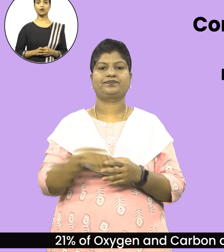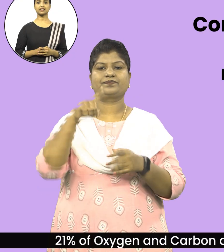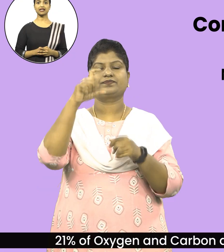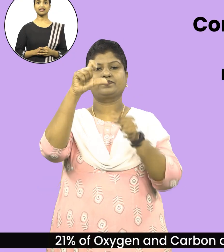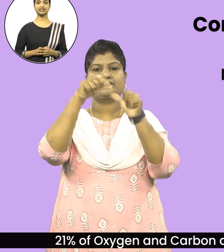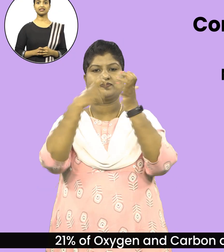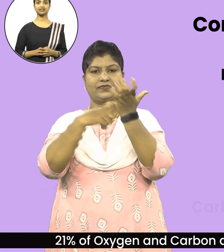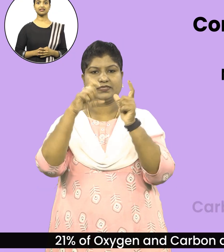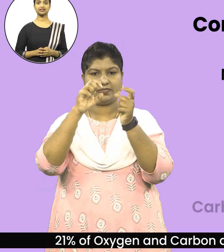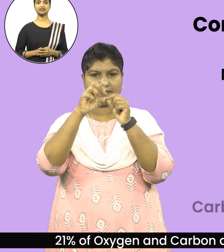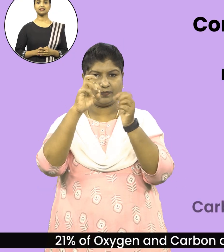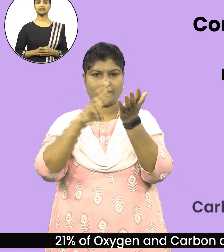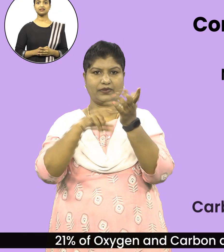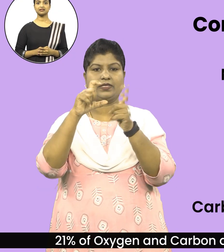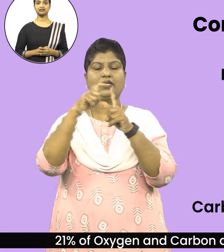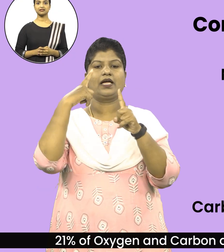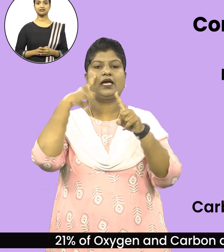carbon dioxide,